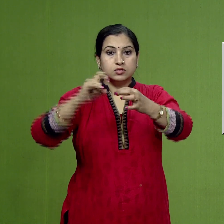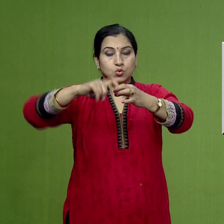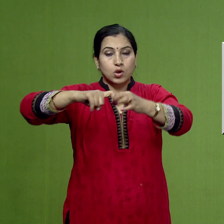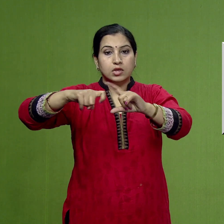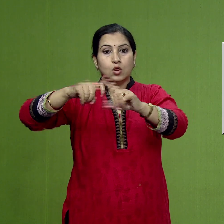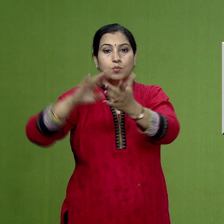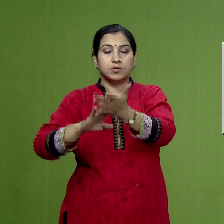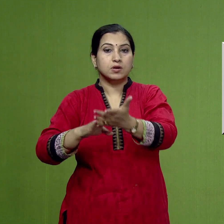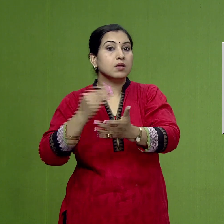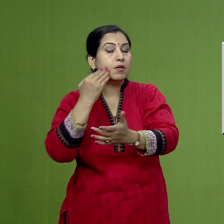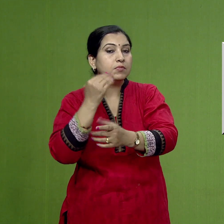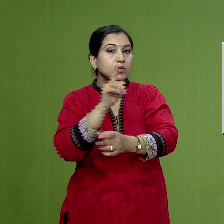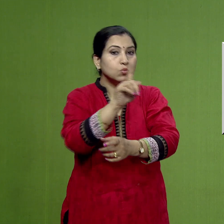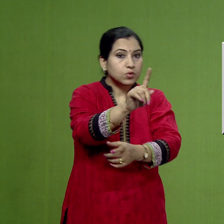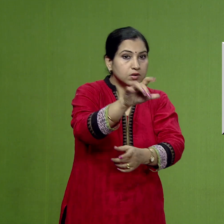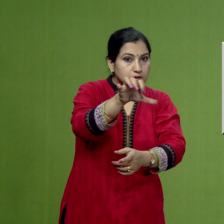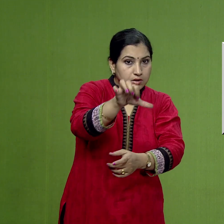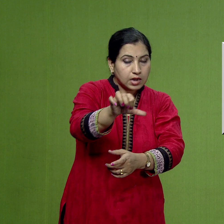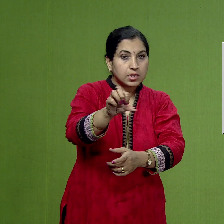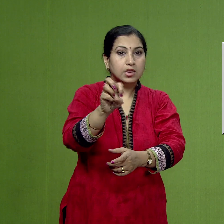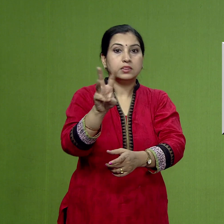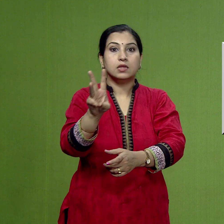in 1931 to